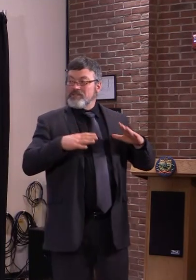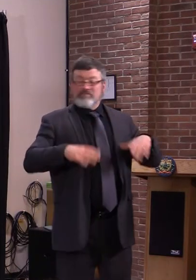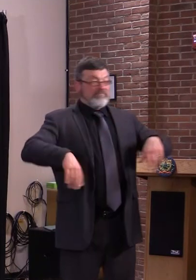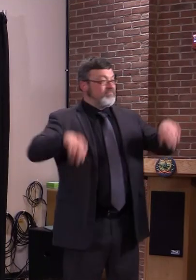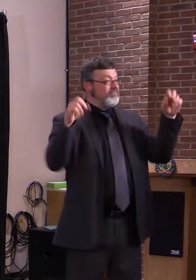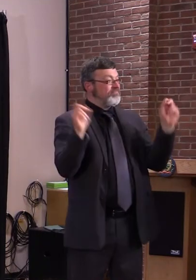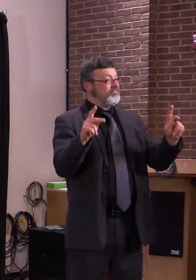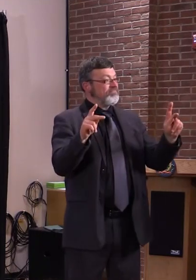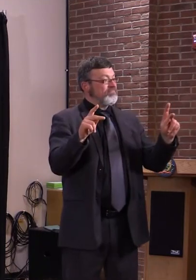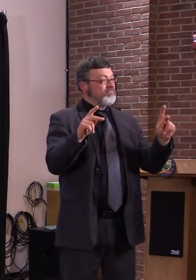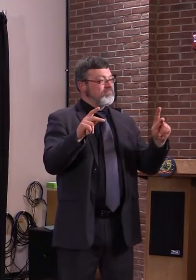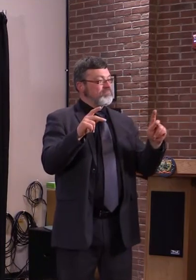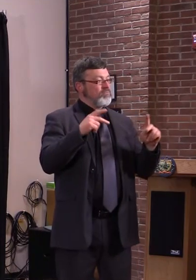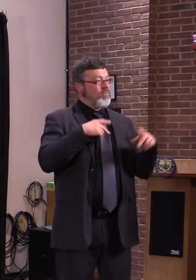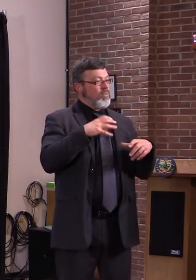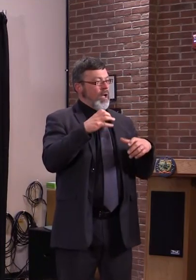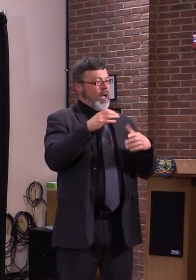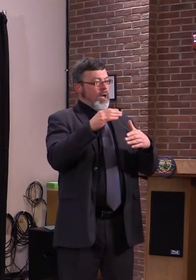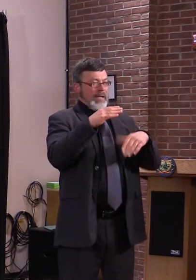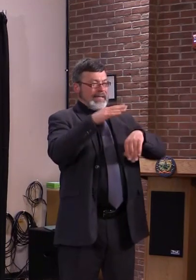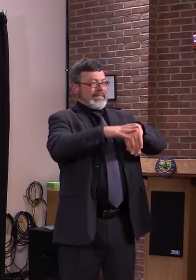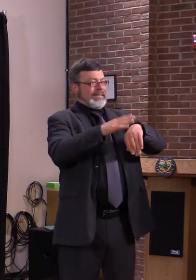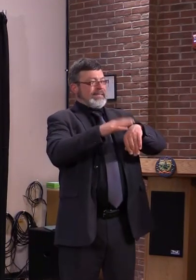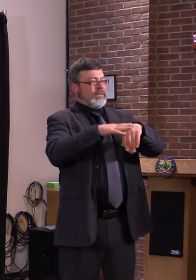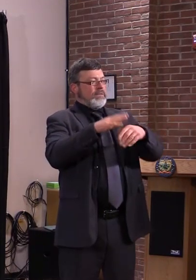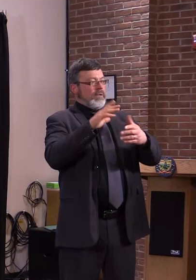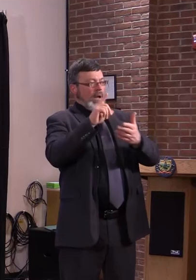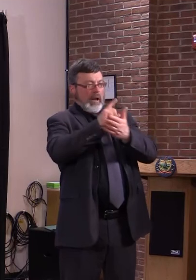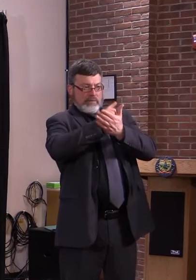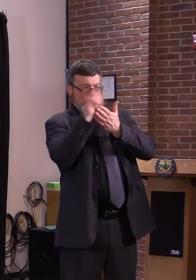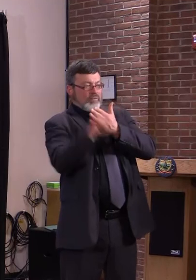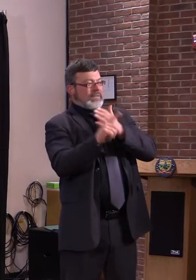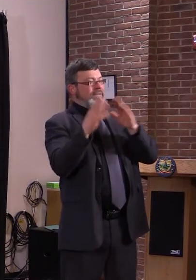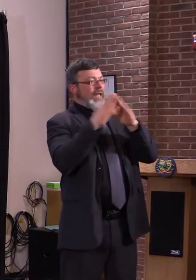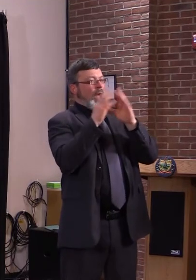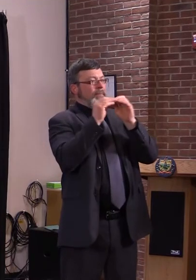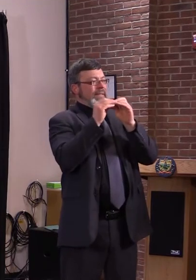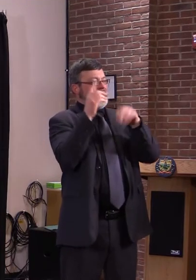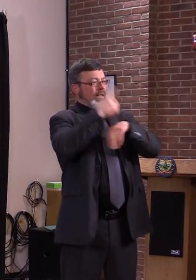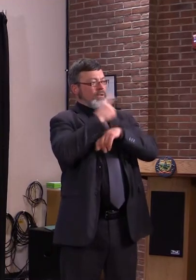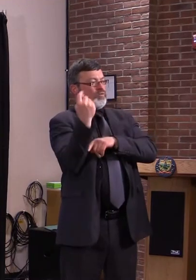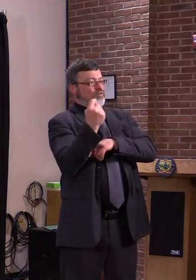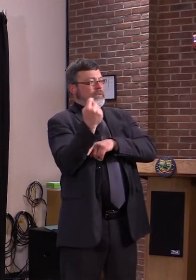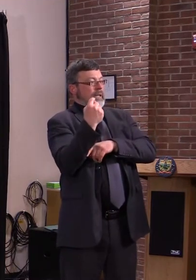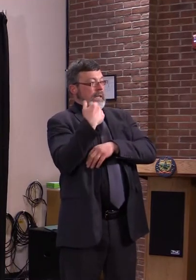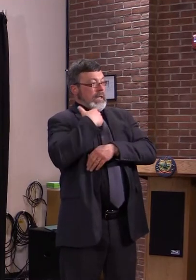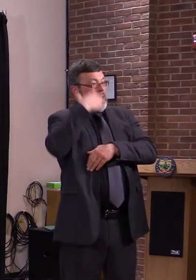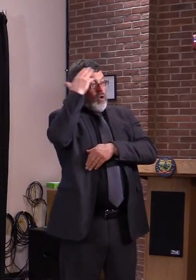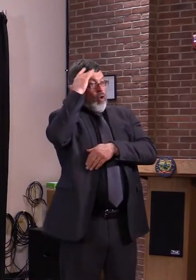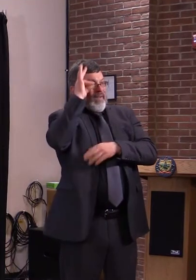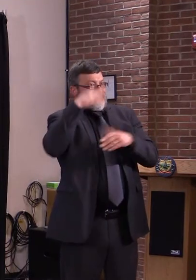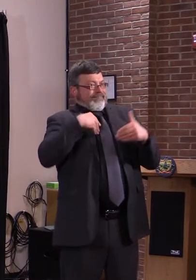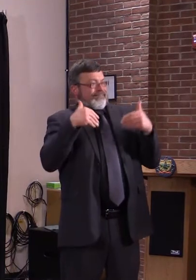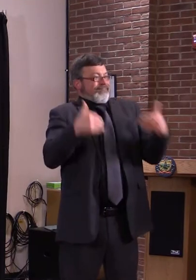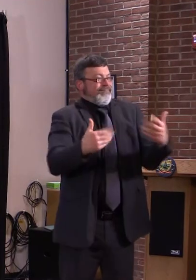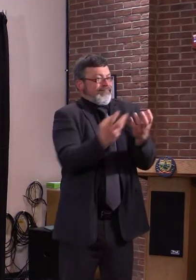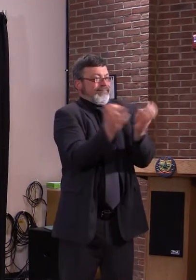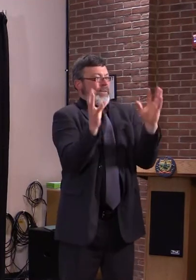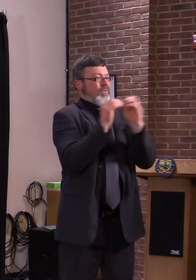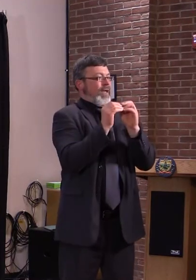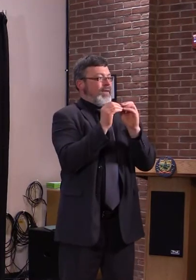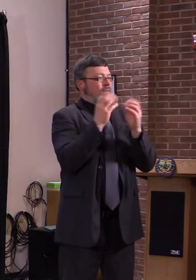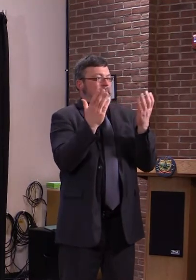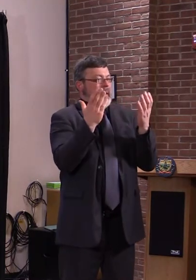we'll send out a notice about next week. Town meeting day is on Tuesday, so we're not sure. We'll have a press briefing sometime during the week, but not sure if it's